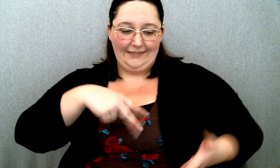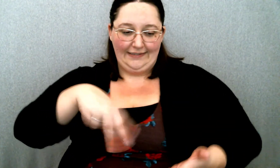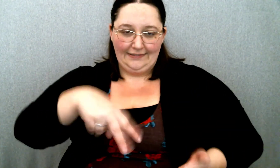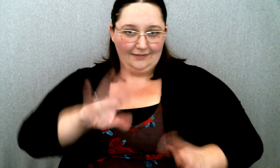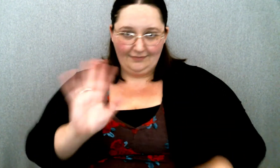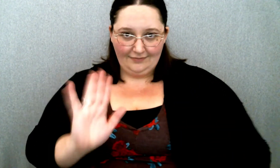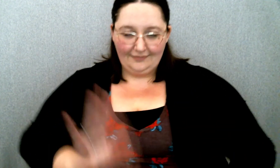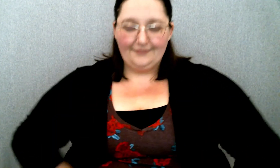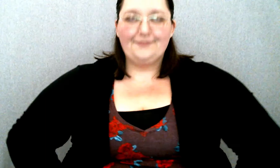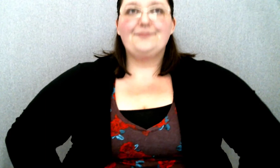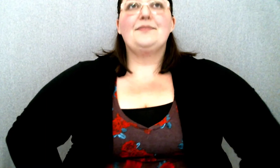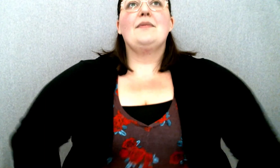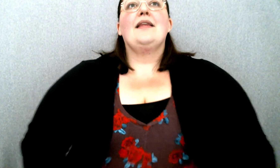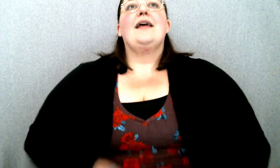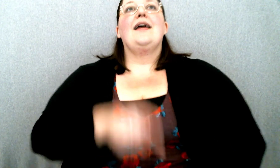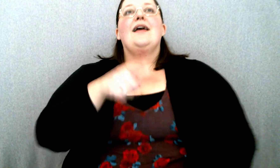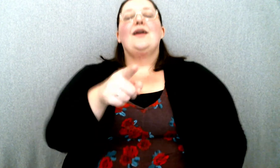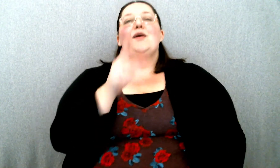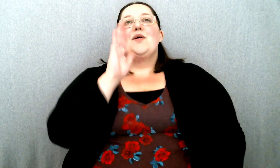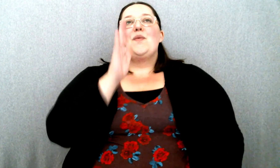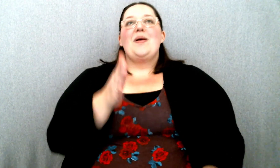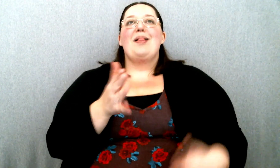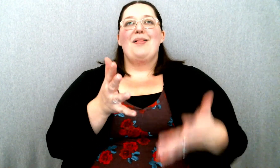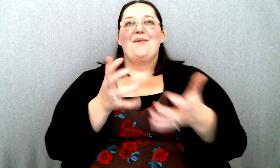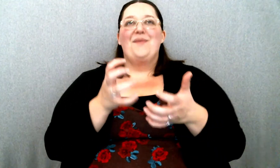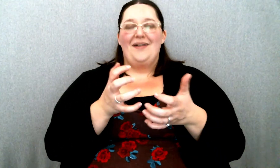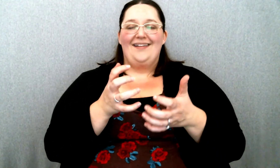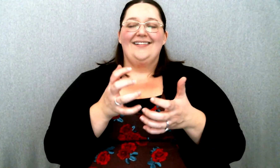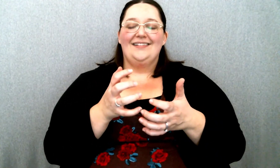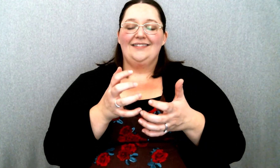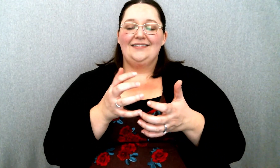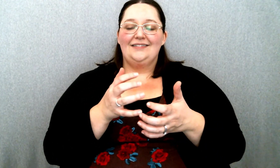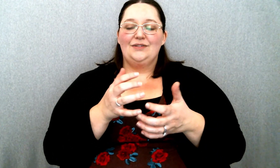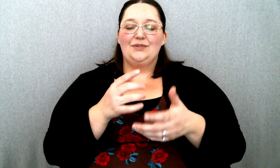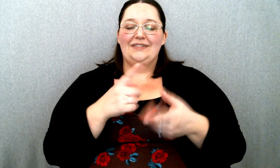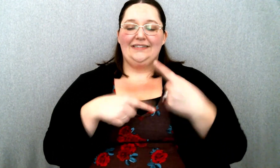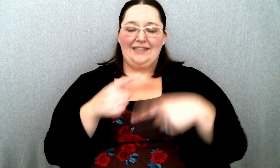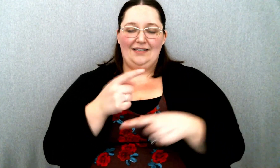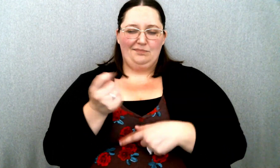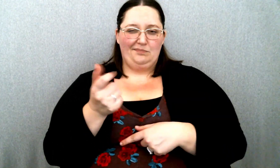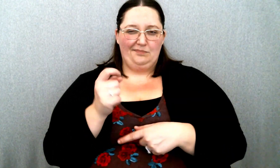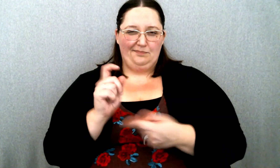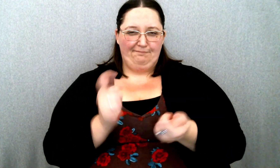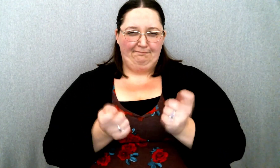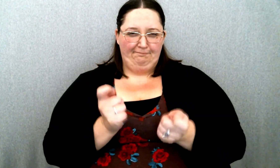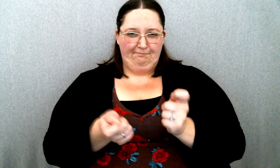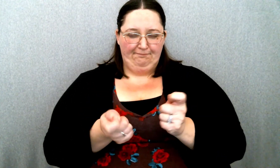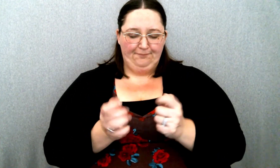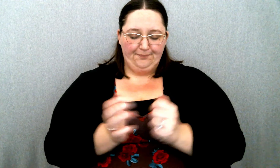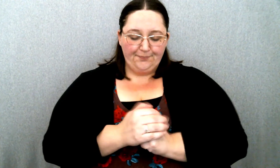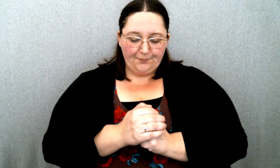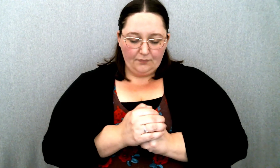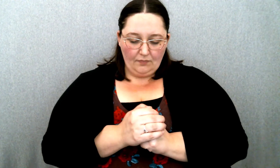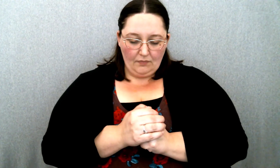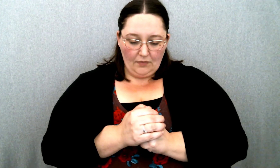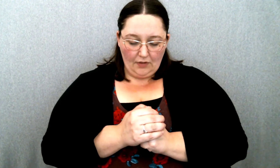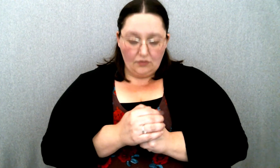dance with it. You're not going to be spinning again and again. Instead, what you're going to be doing is you're going to